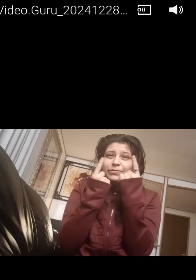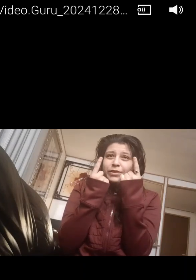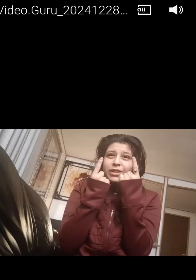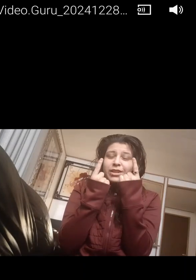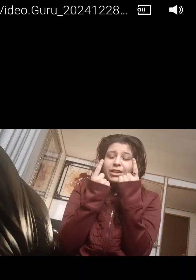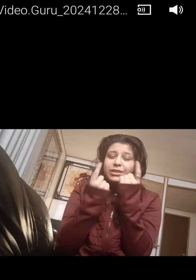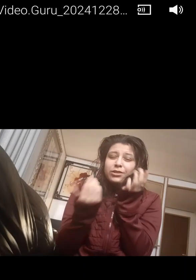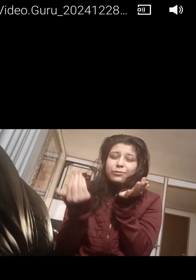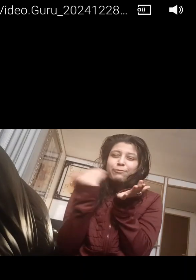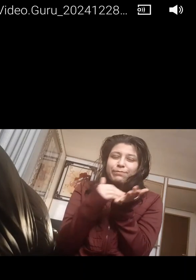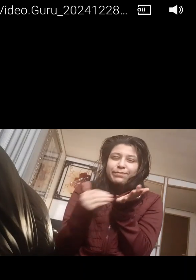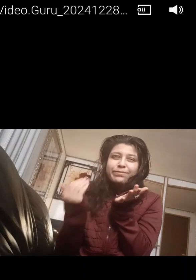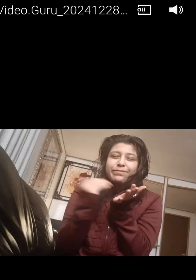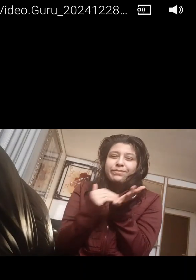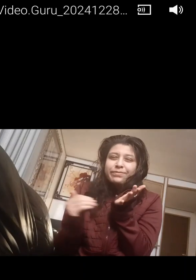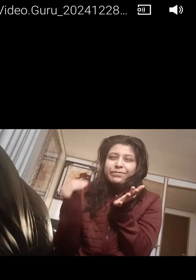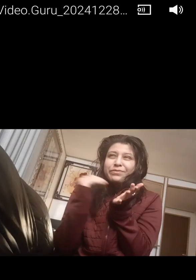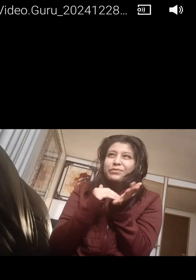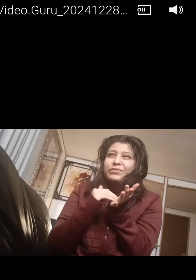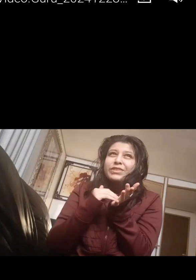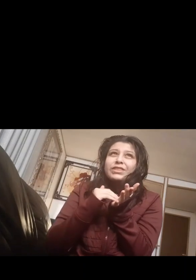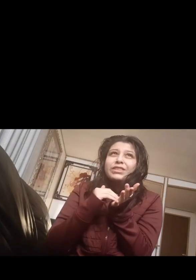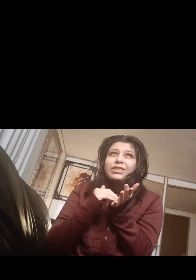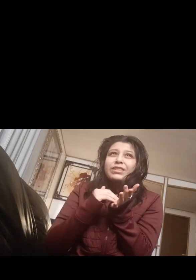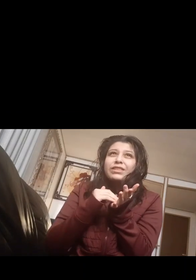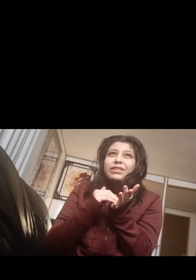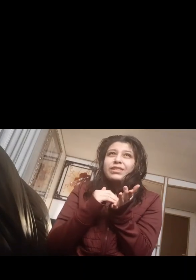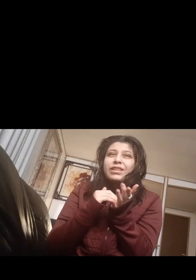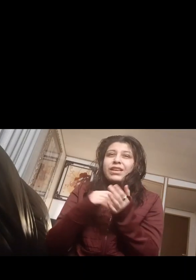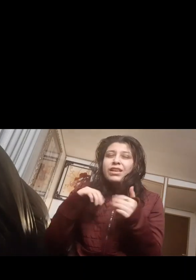that is 43 minutes long.